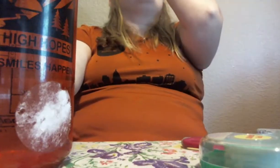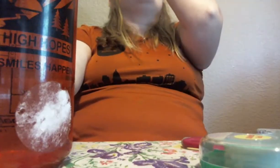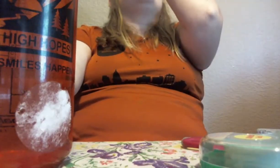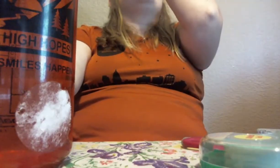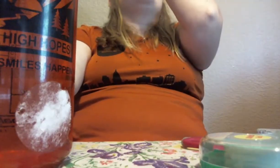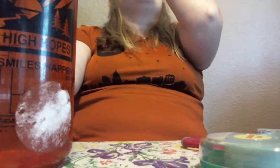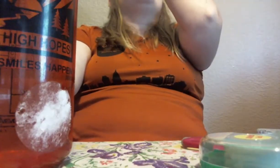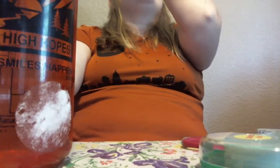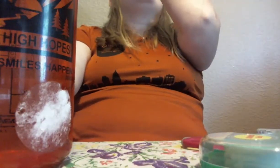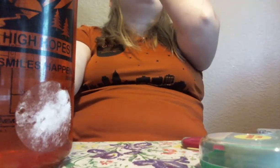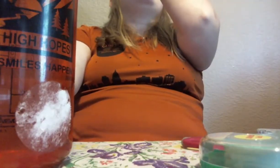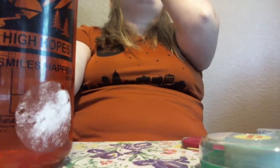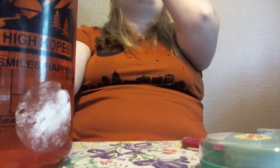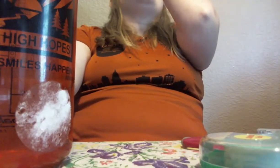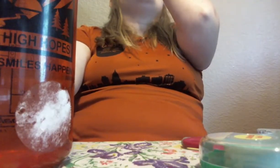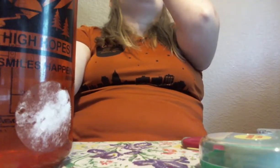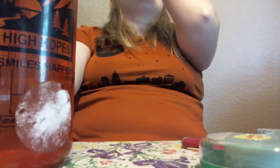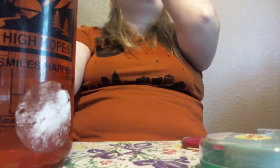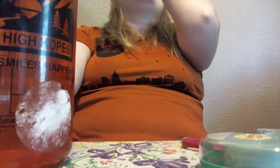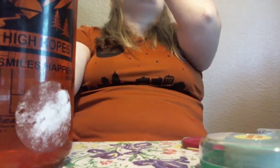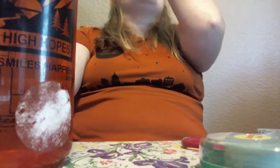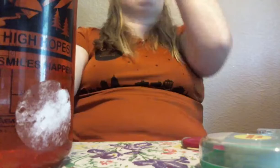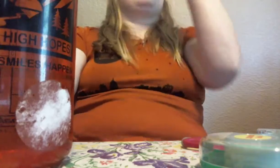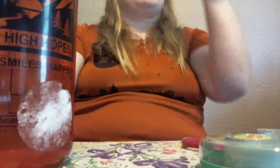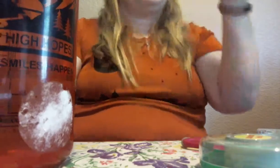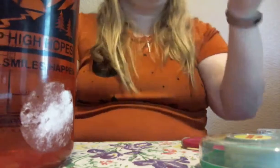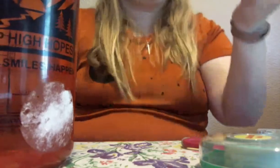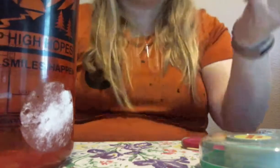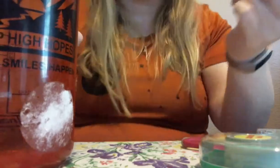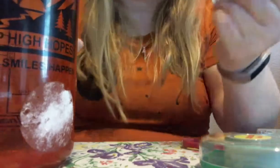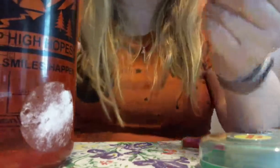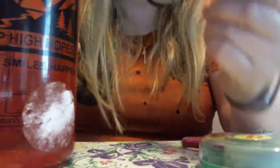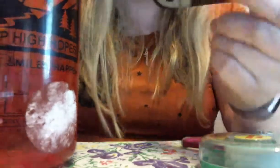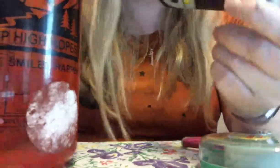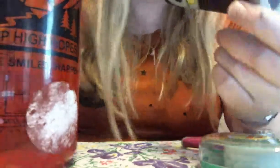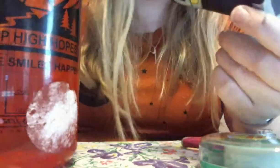you'll be able to see a bunch of different stars.